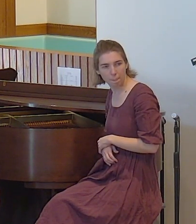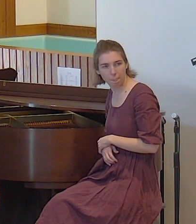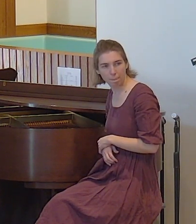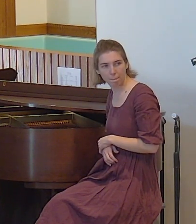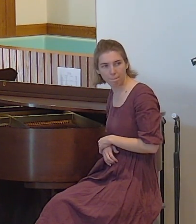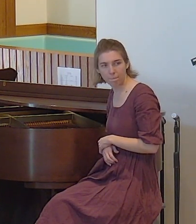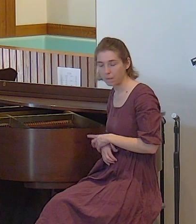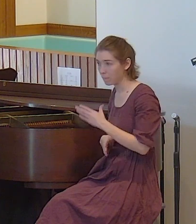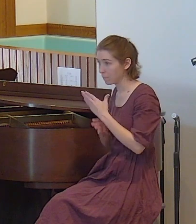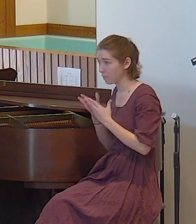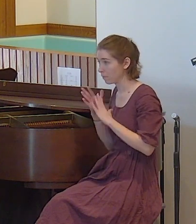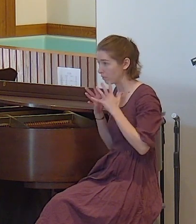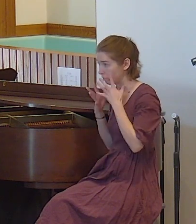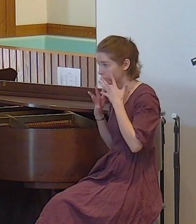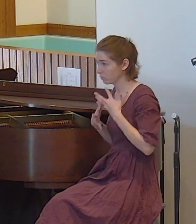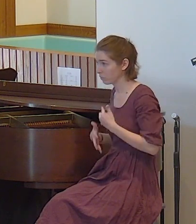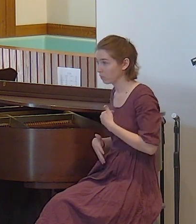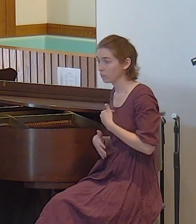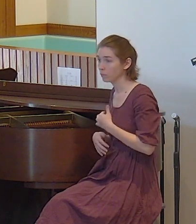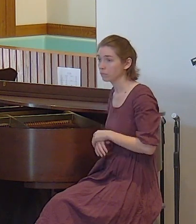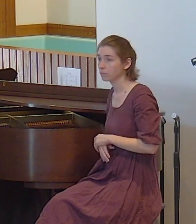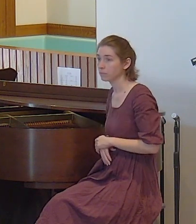This is the part that saddens me.